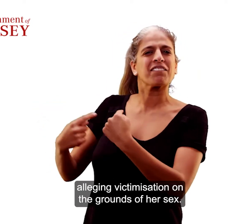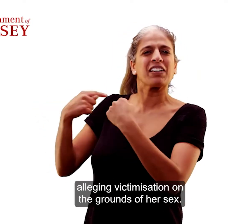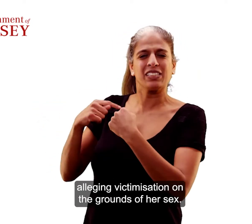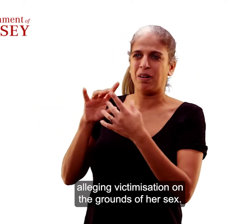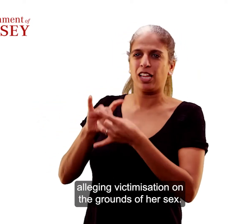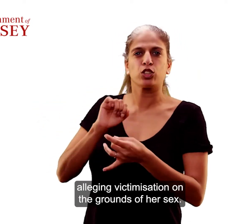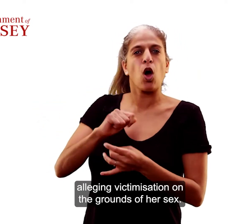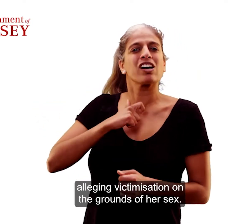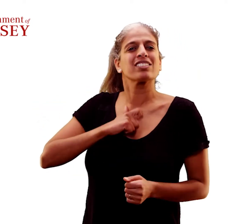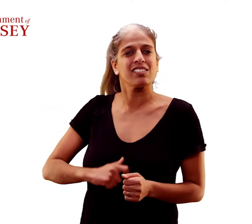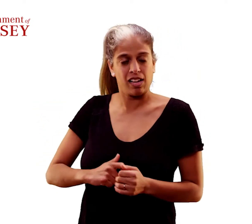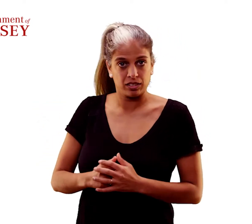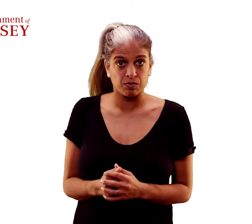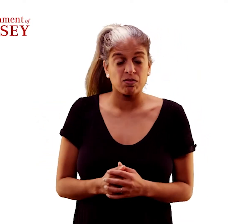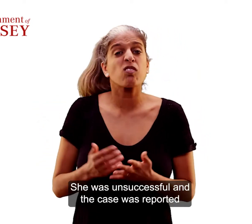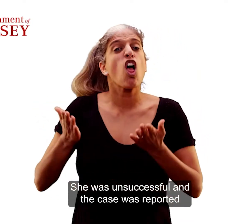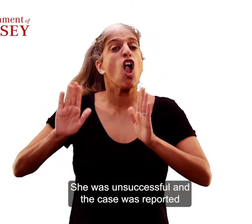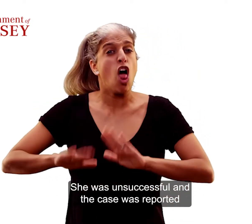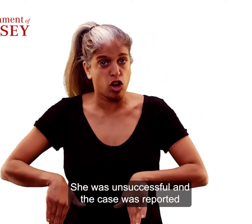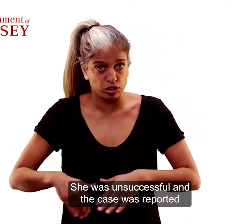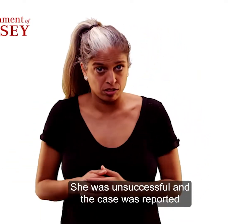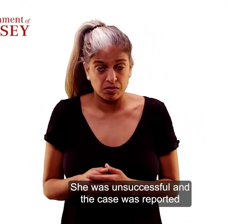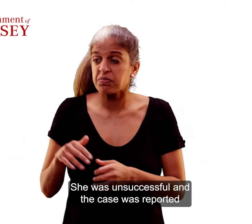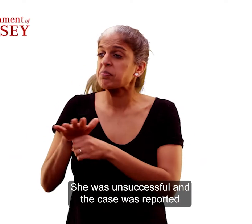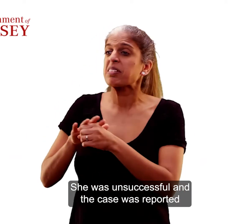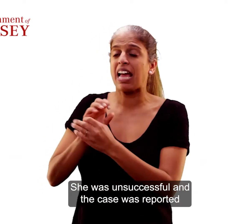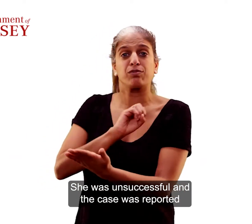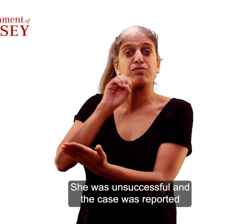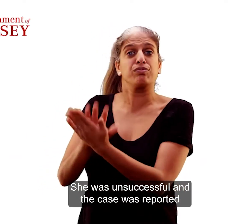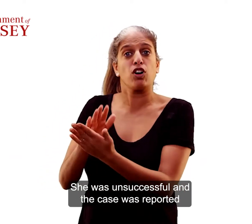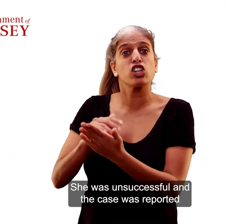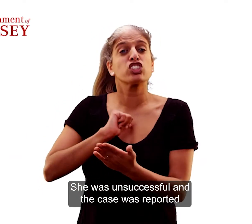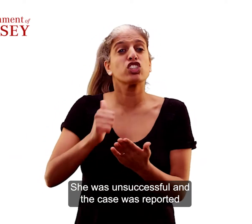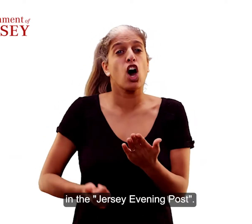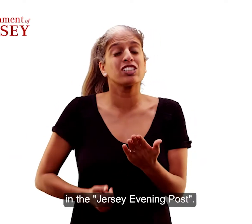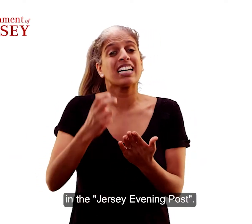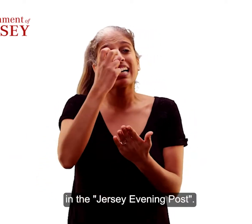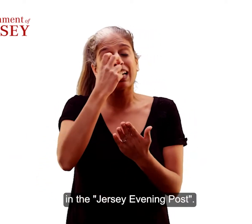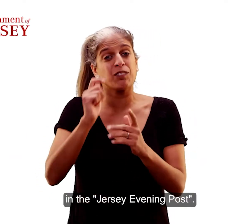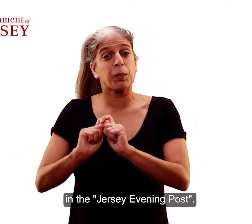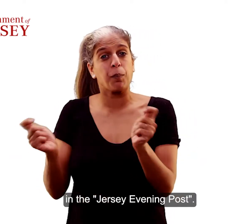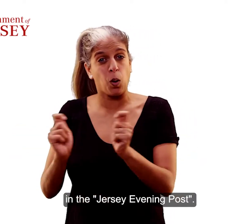of her sex. She was unsuccessful, and the case was reported in the Jersey Evening